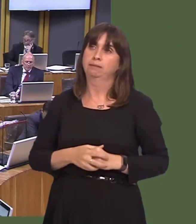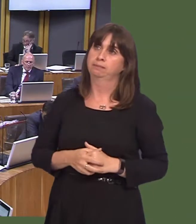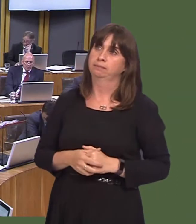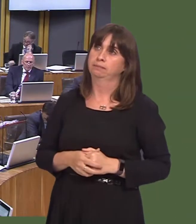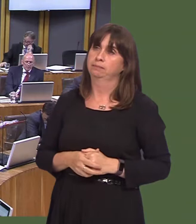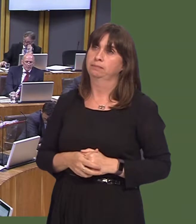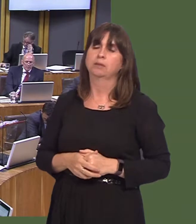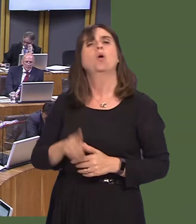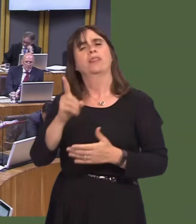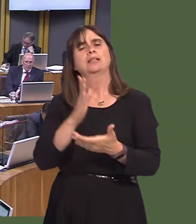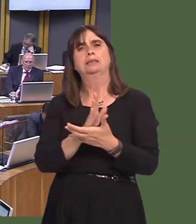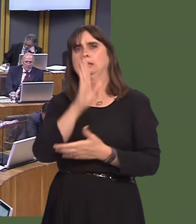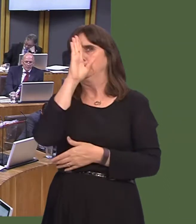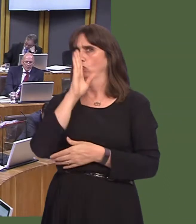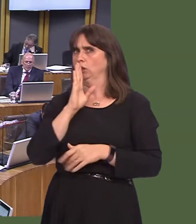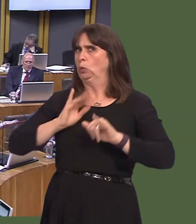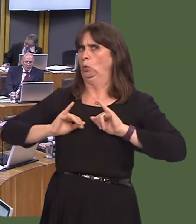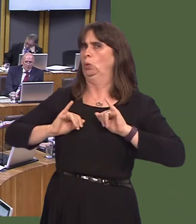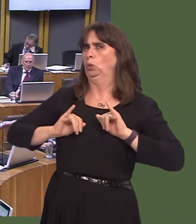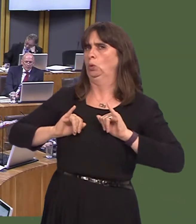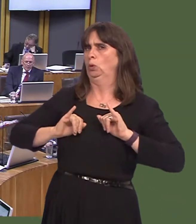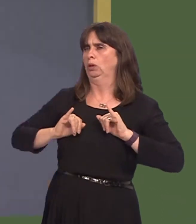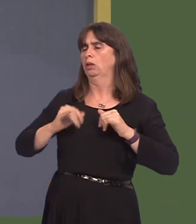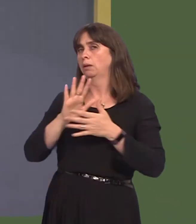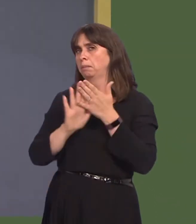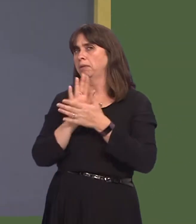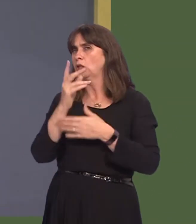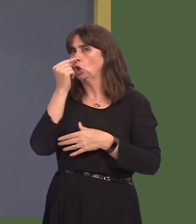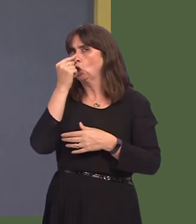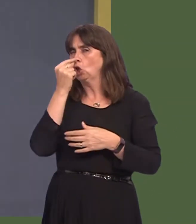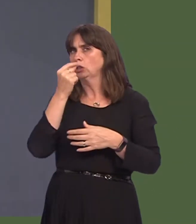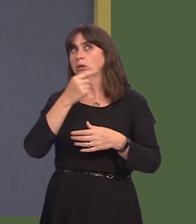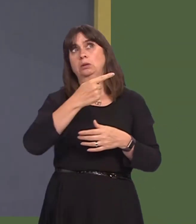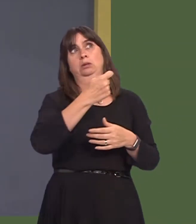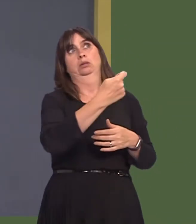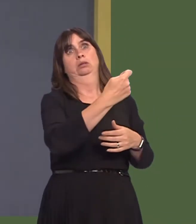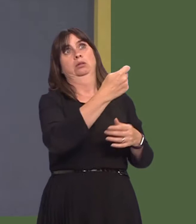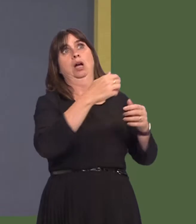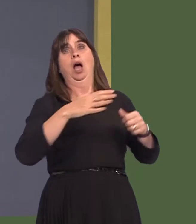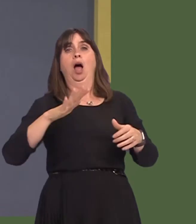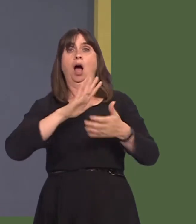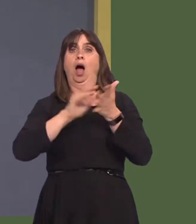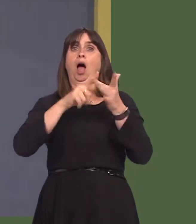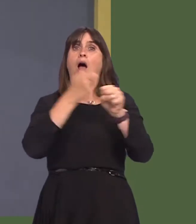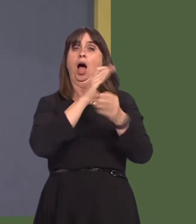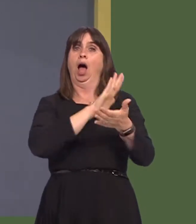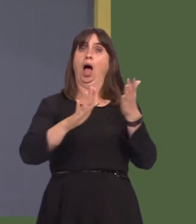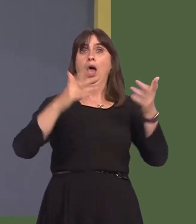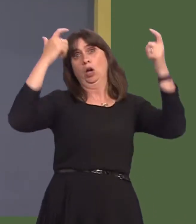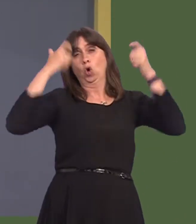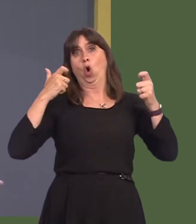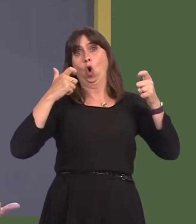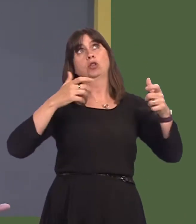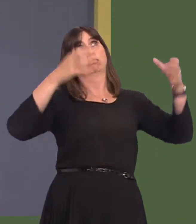Clearly, this is a very serious matter because we have the potential for further legal action from in the High Court hanging over us if we are